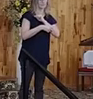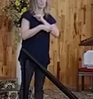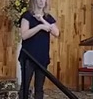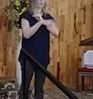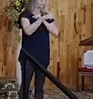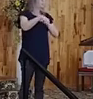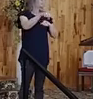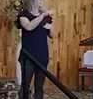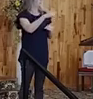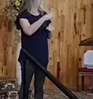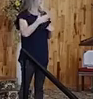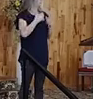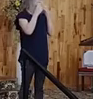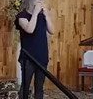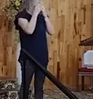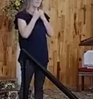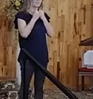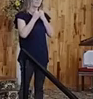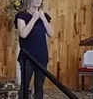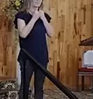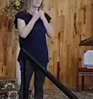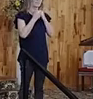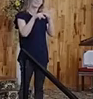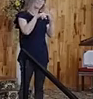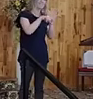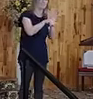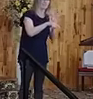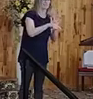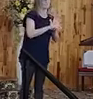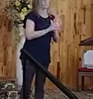You, my beloved, won't kill.